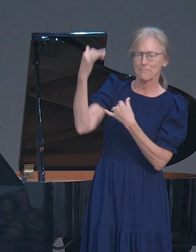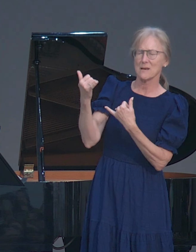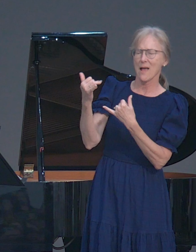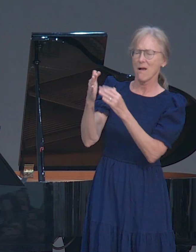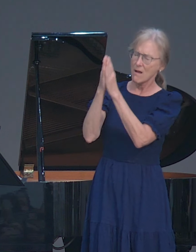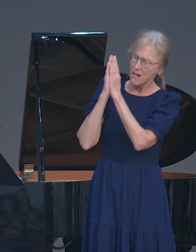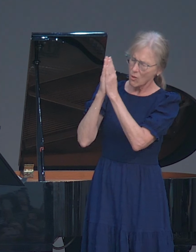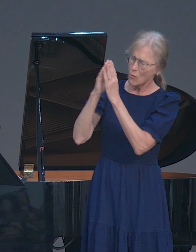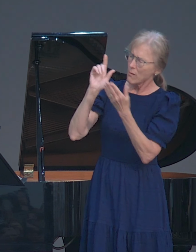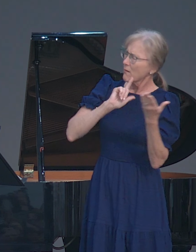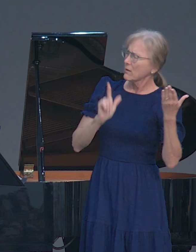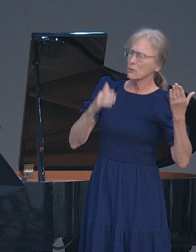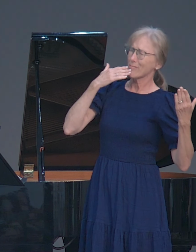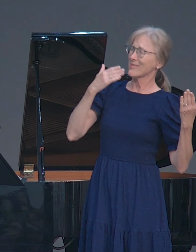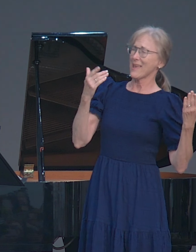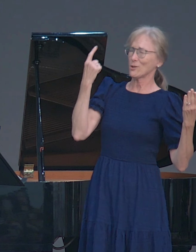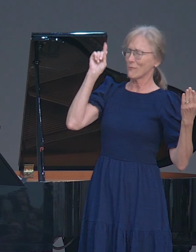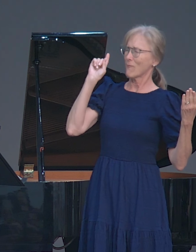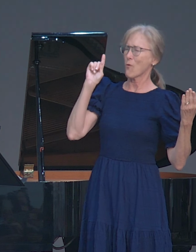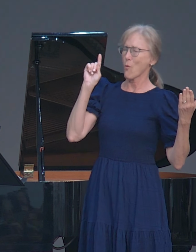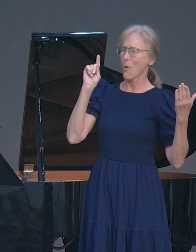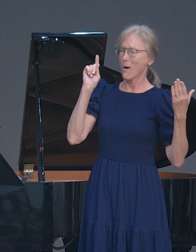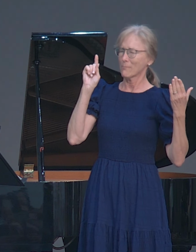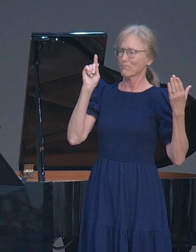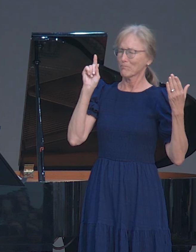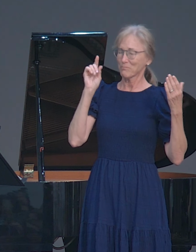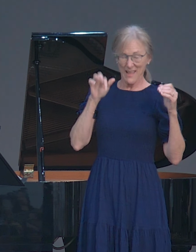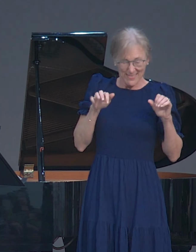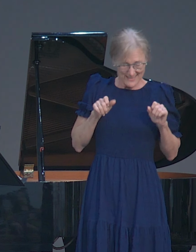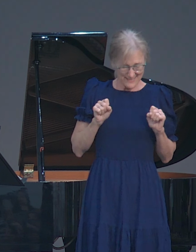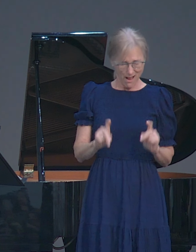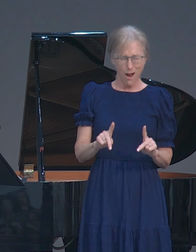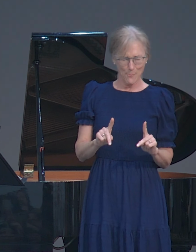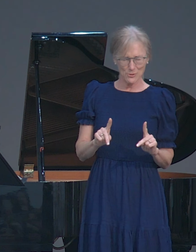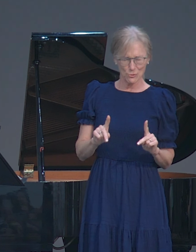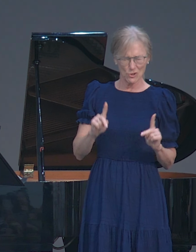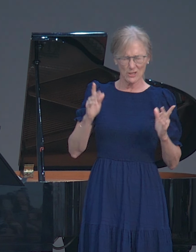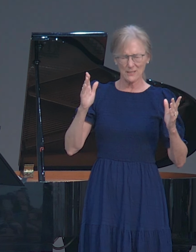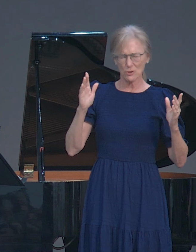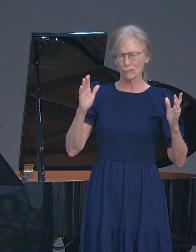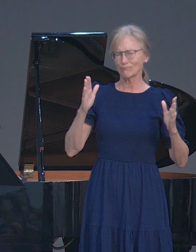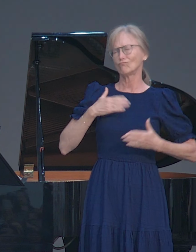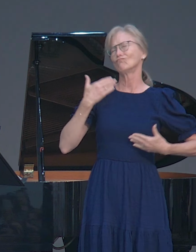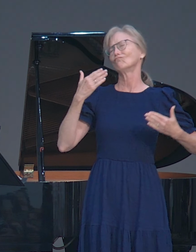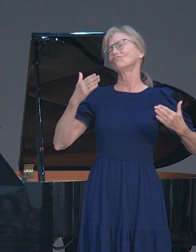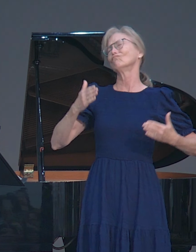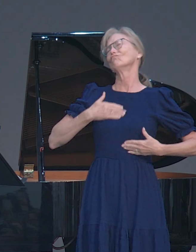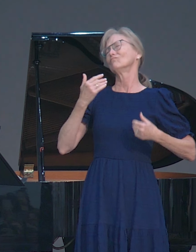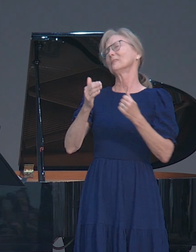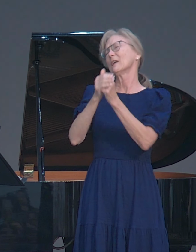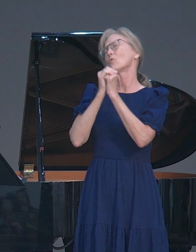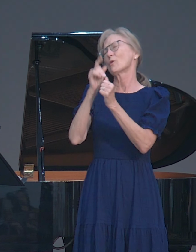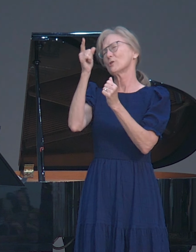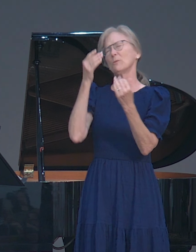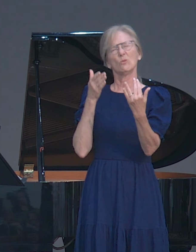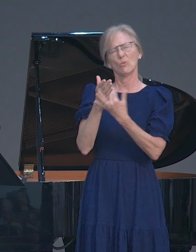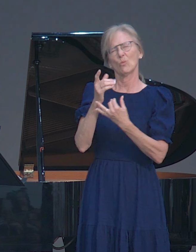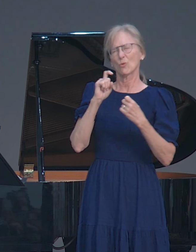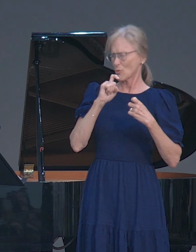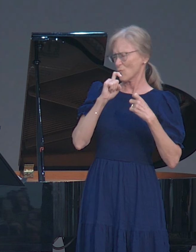Lord, thank You for the joyful occasion to worship You through giving. You're always good to us.